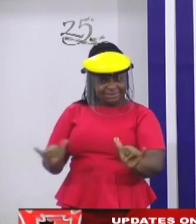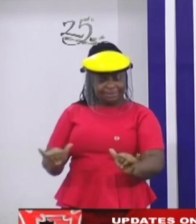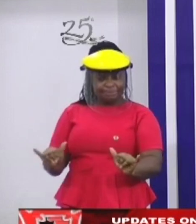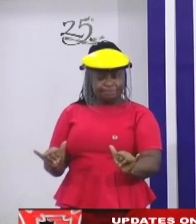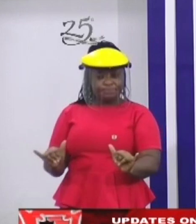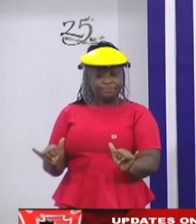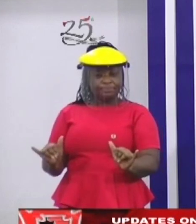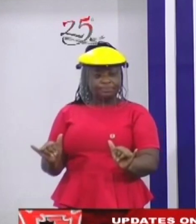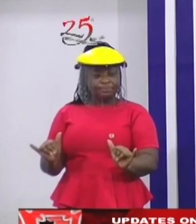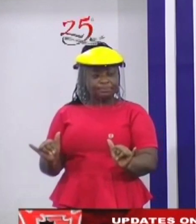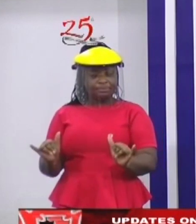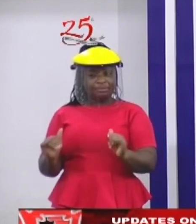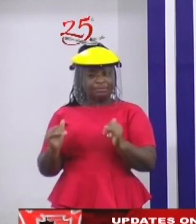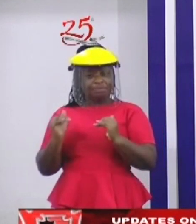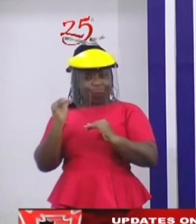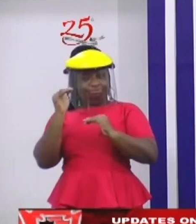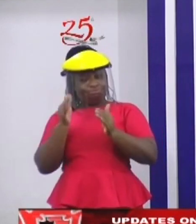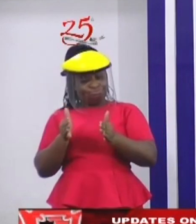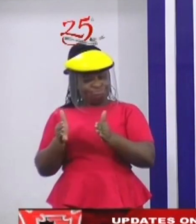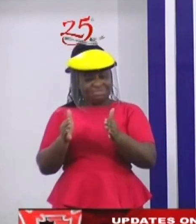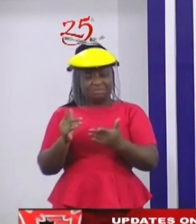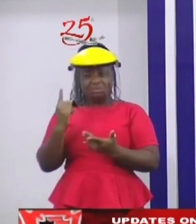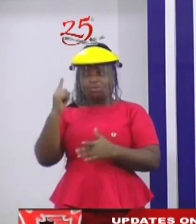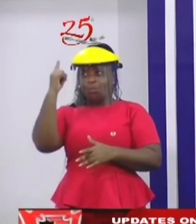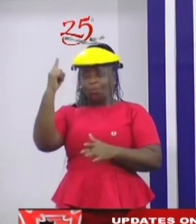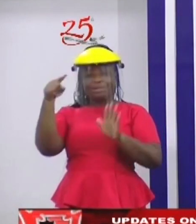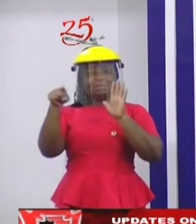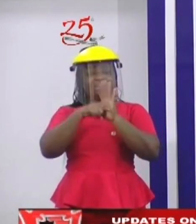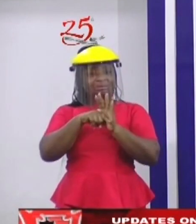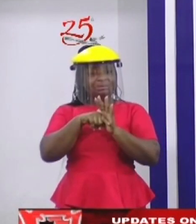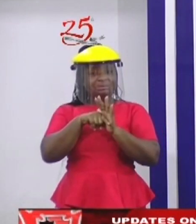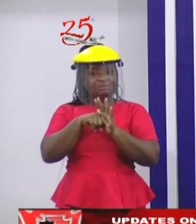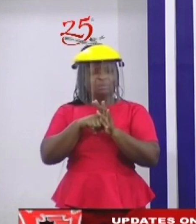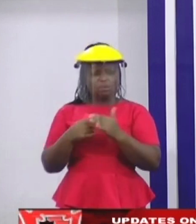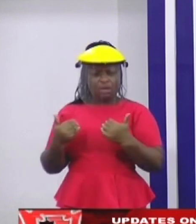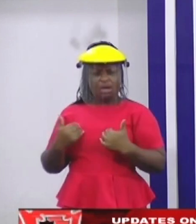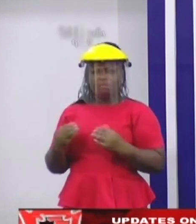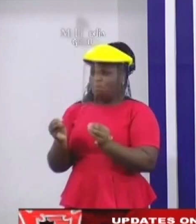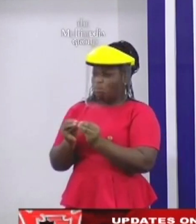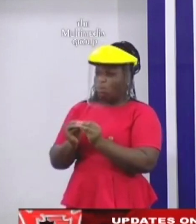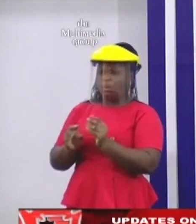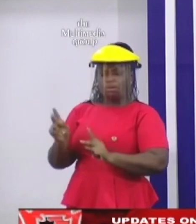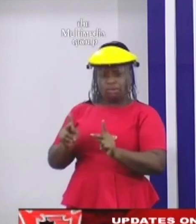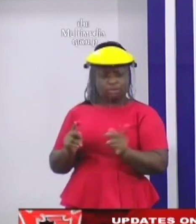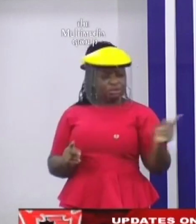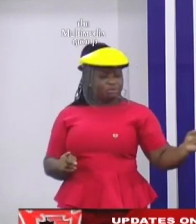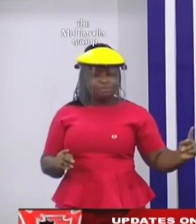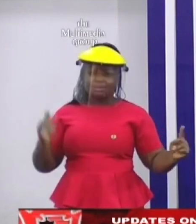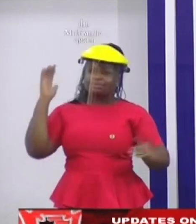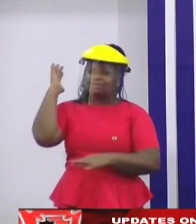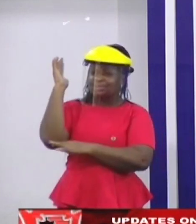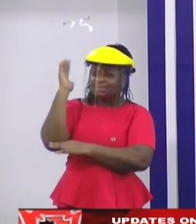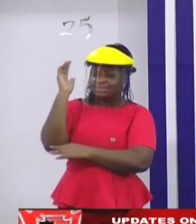our standards to, let's say, 1 negative, we will have a significant number. If in my presentation,